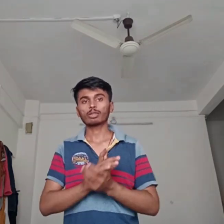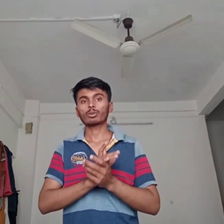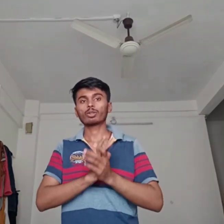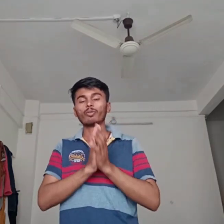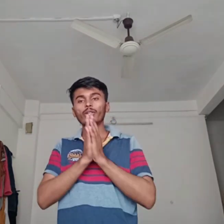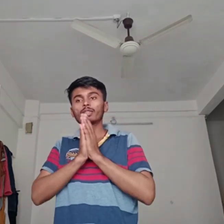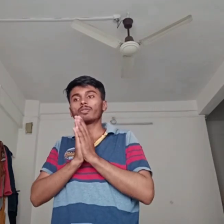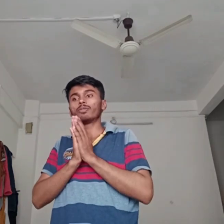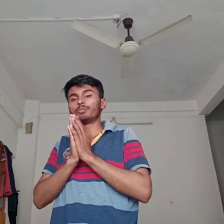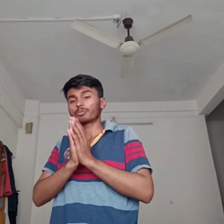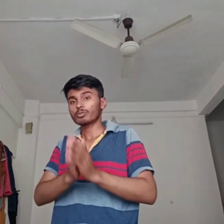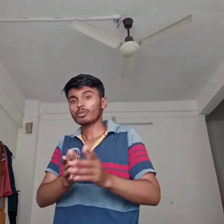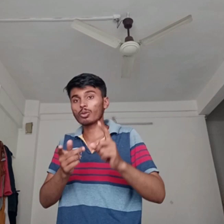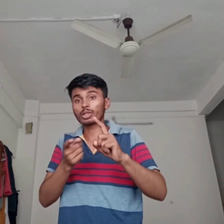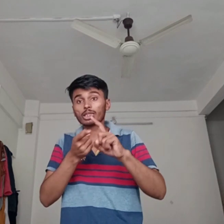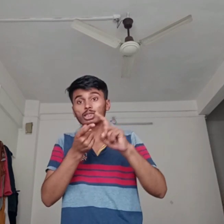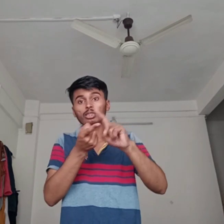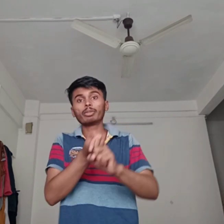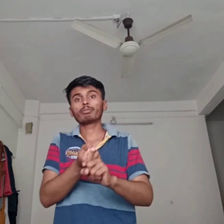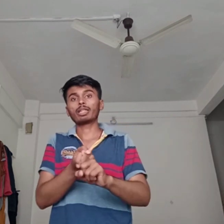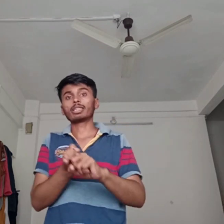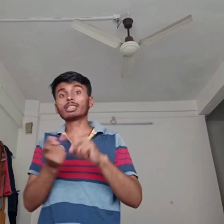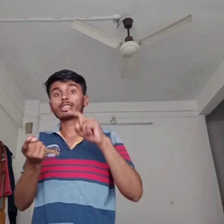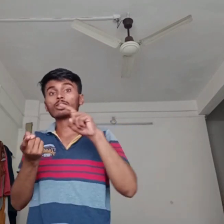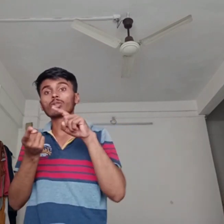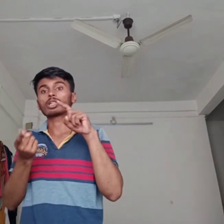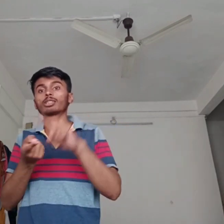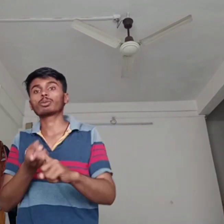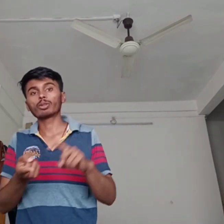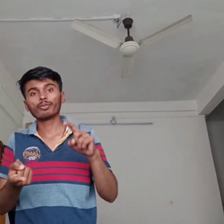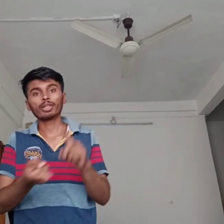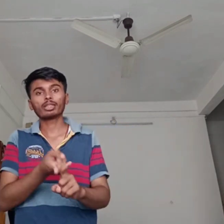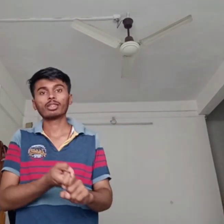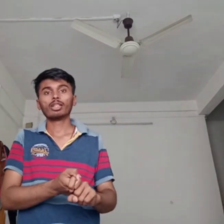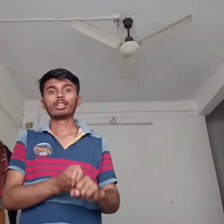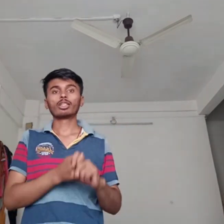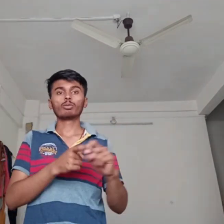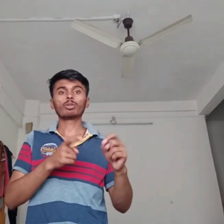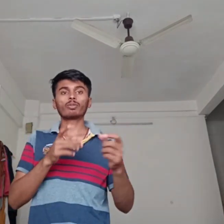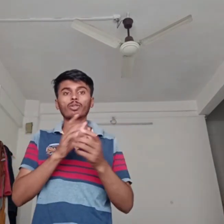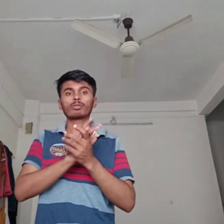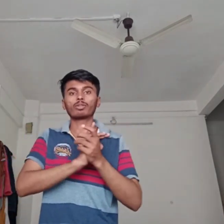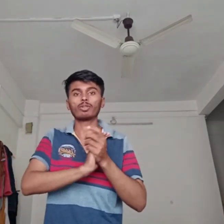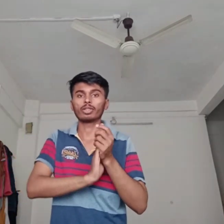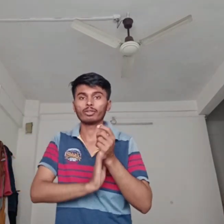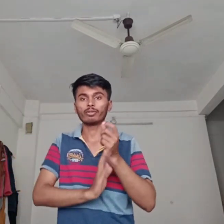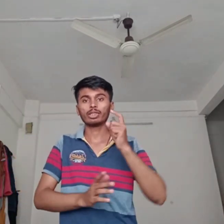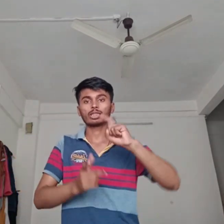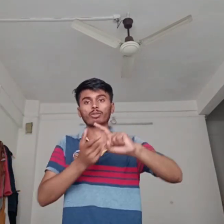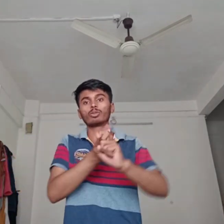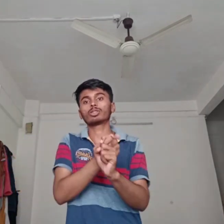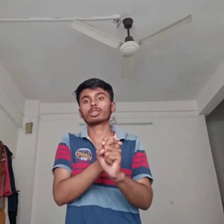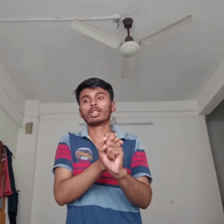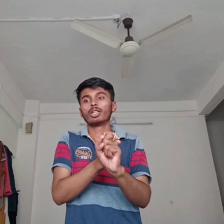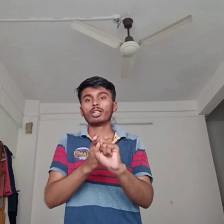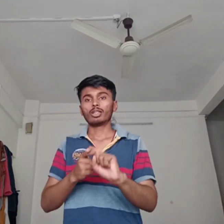the waste. Okay, this is the main part. It also transport the waste removed from the body. Waste removes